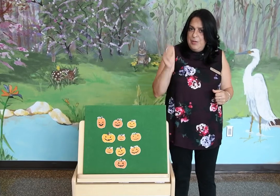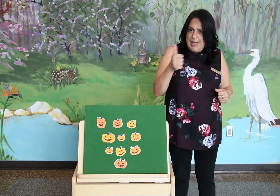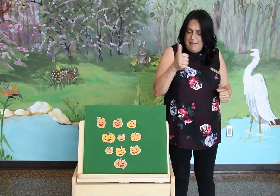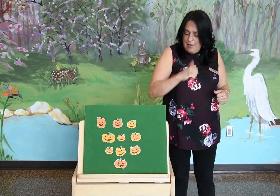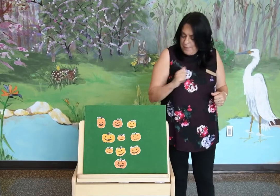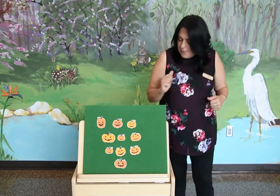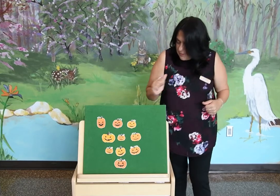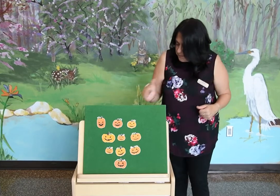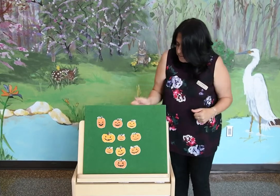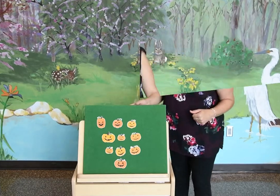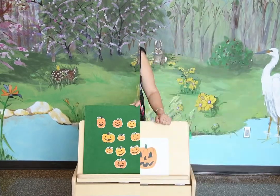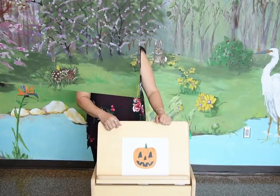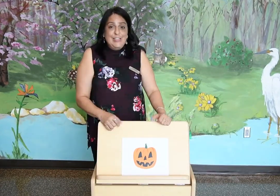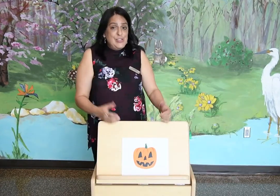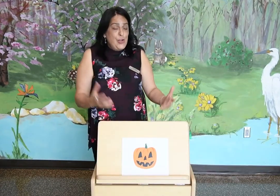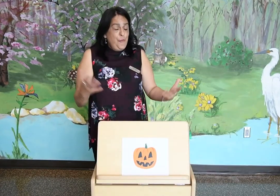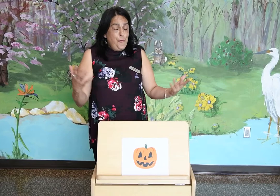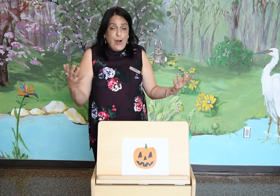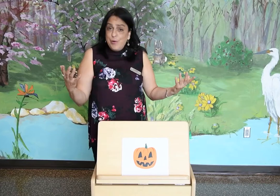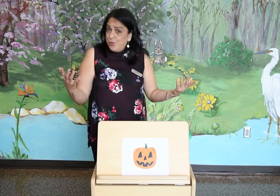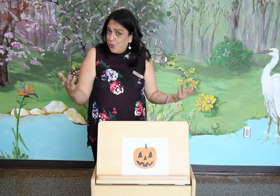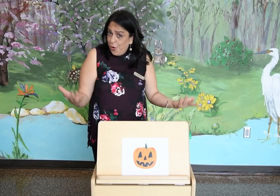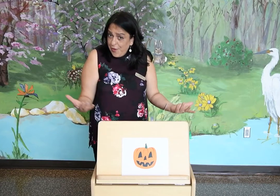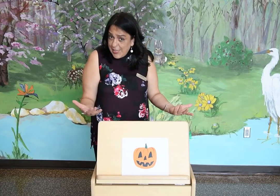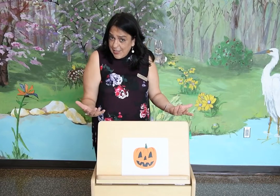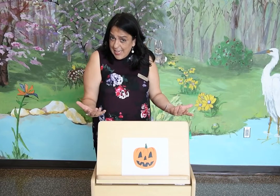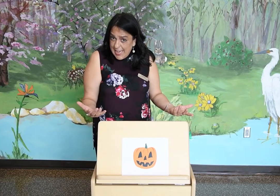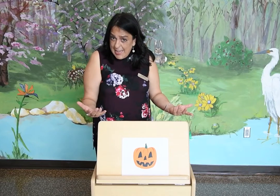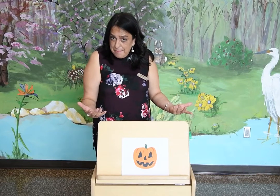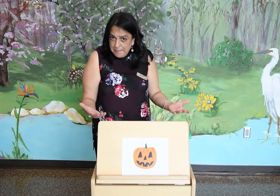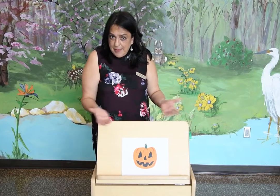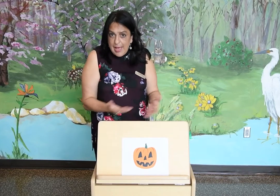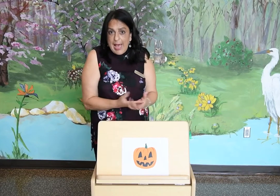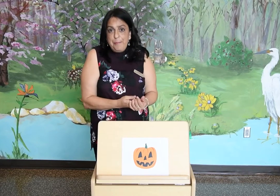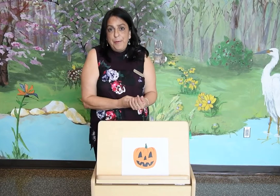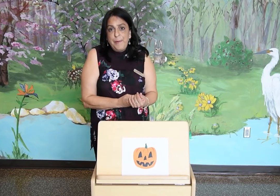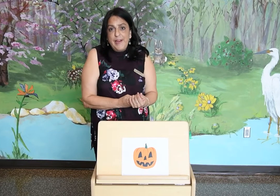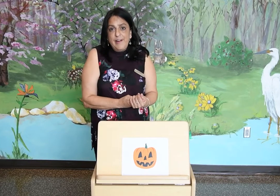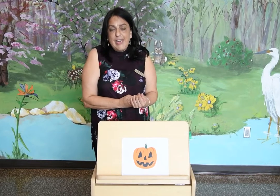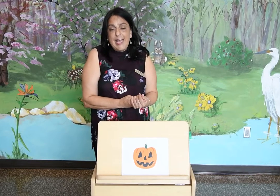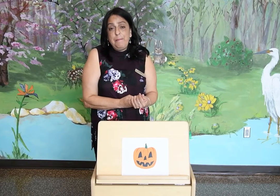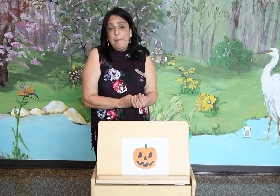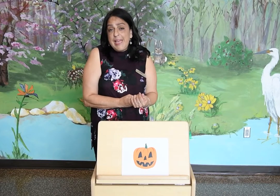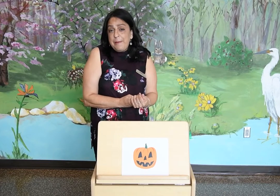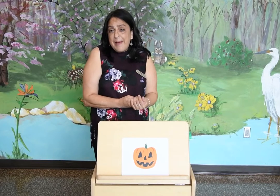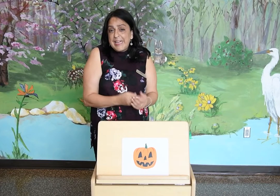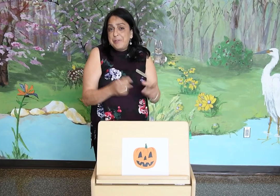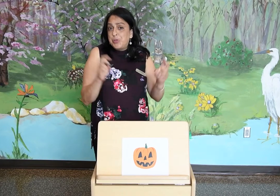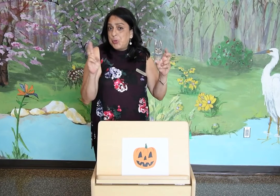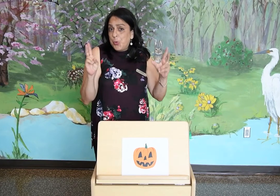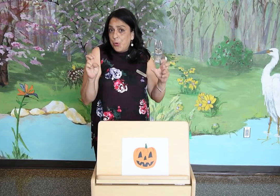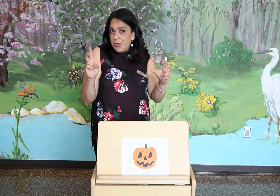have a lot of fun. So for our story today, I prepared a piggyback story